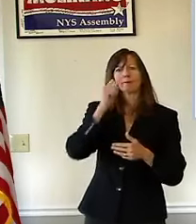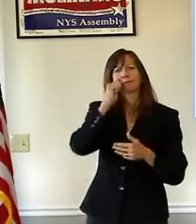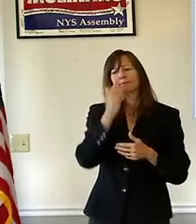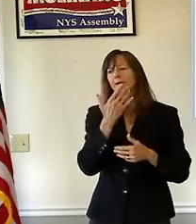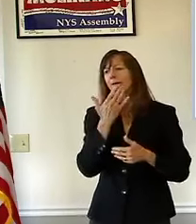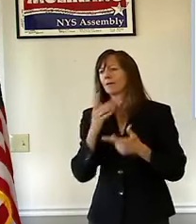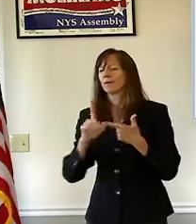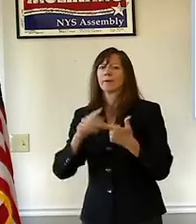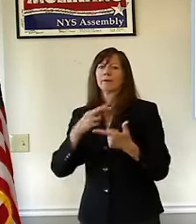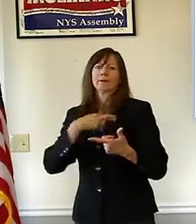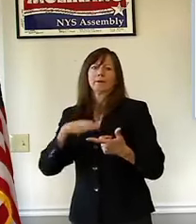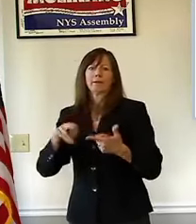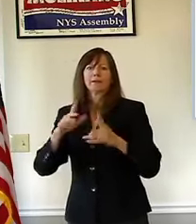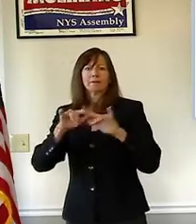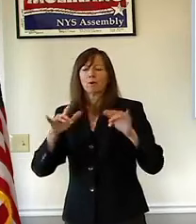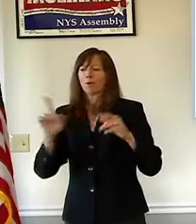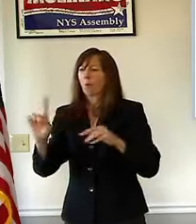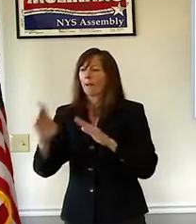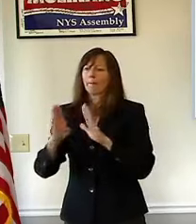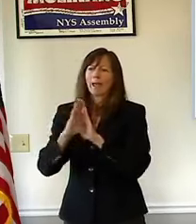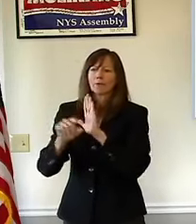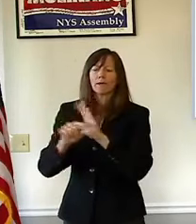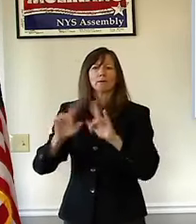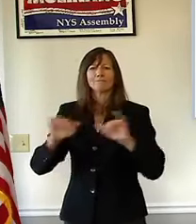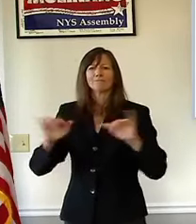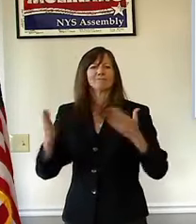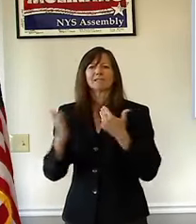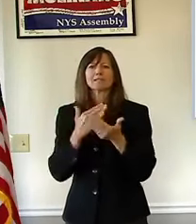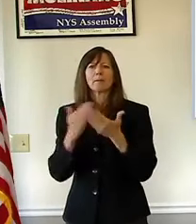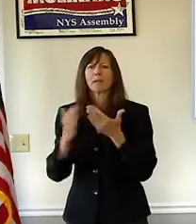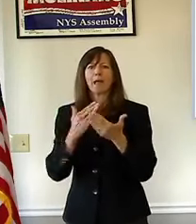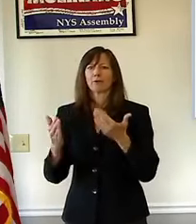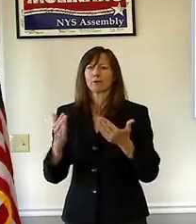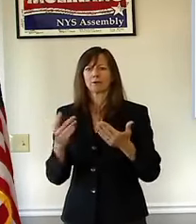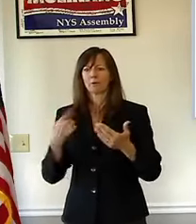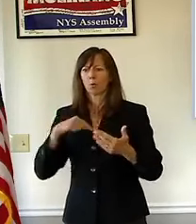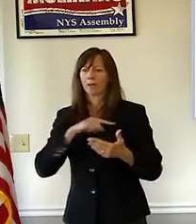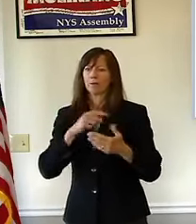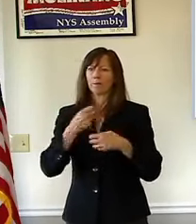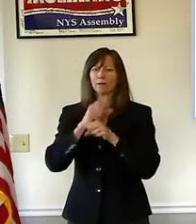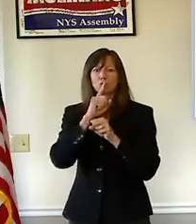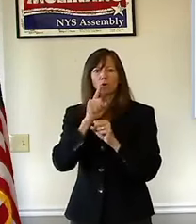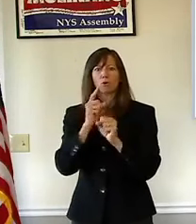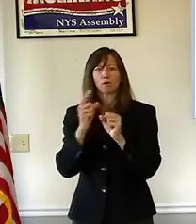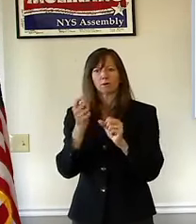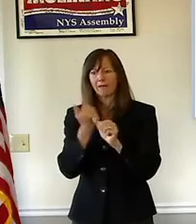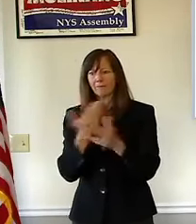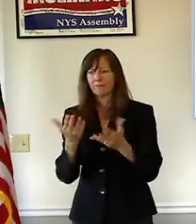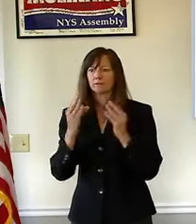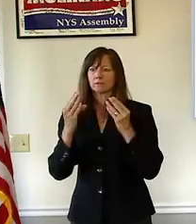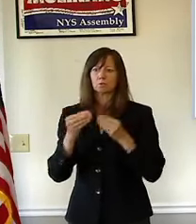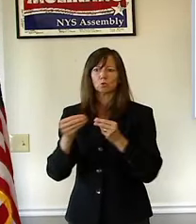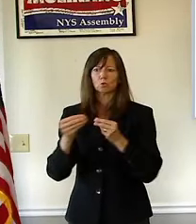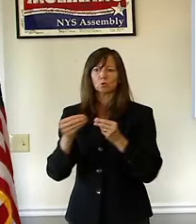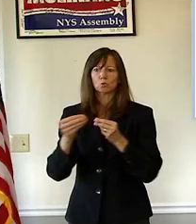protection of the law, and there's no assumption, there's no judgment that's being made. And so, again,